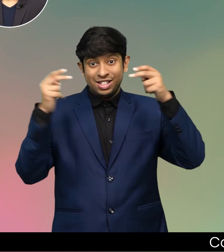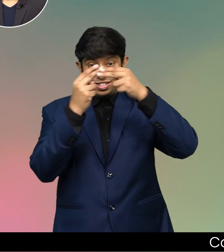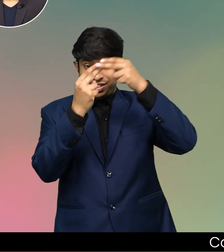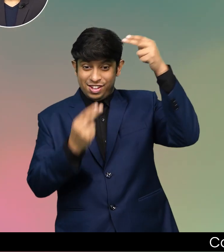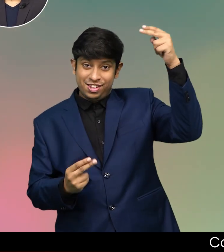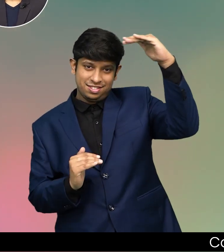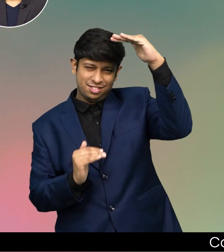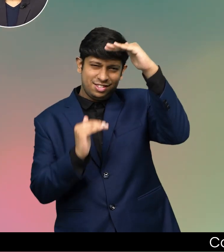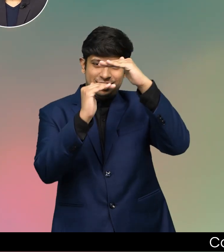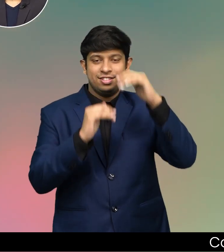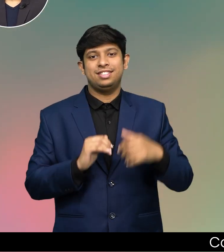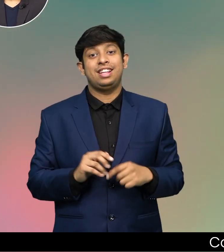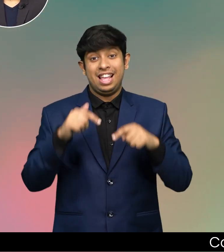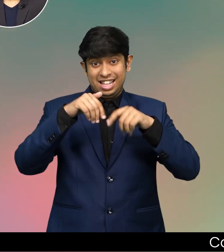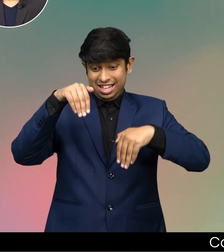Conclusion.